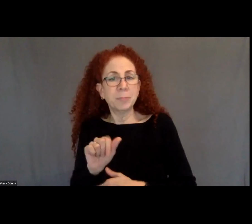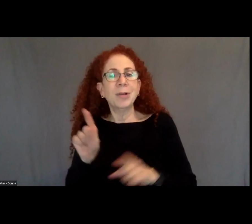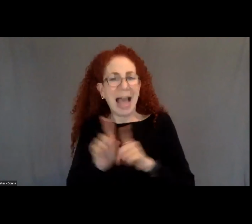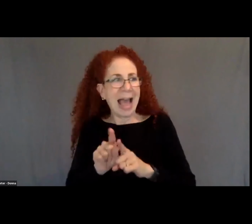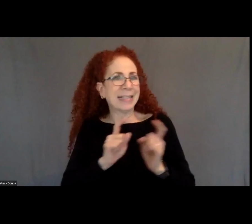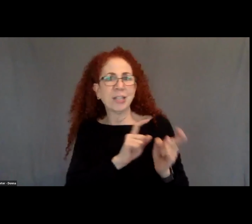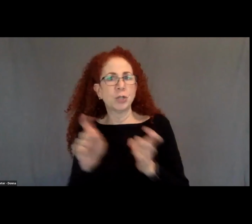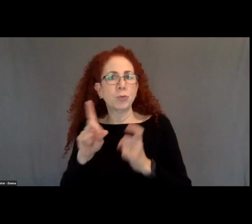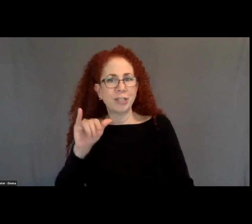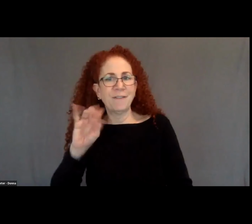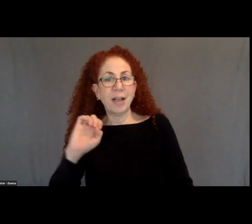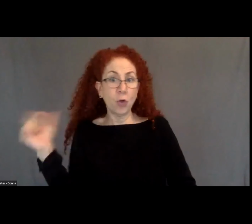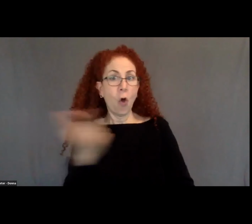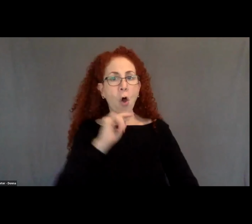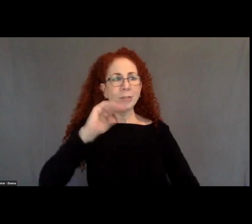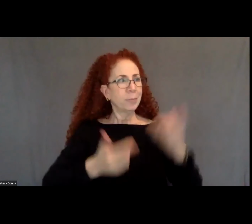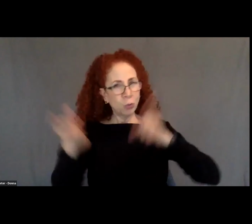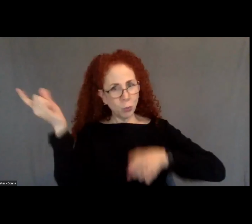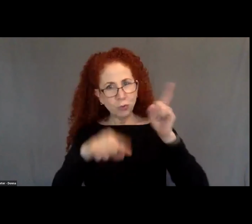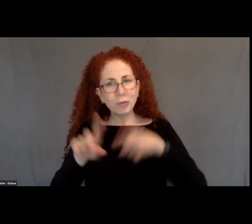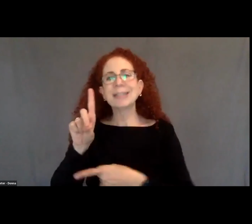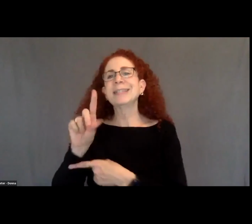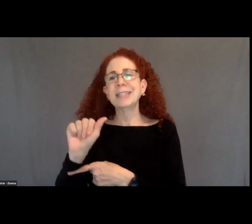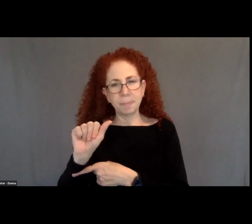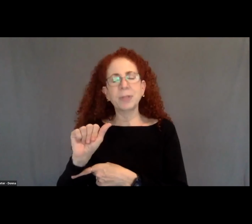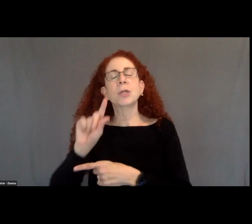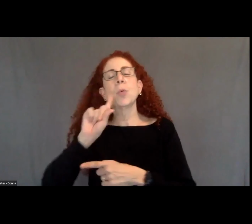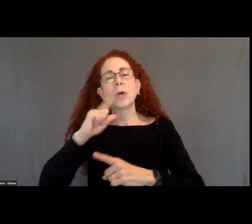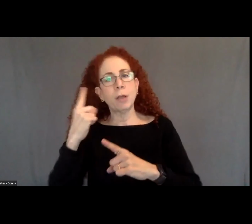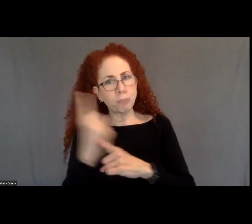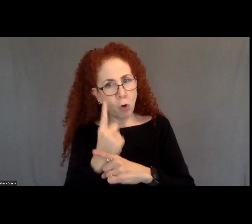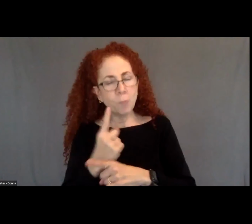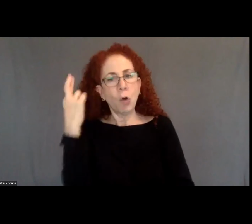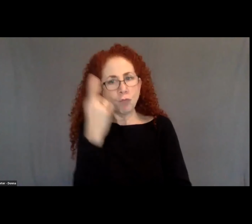moment. Everyone seemed to agree that disability was an appropriate